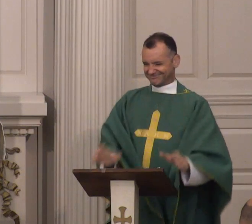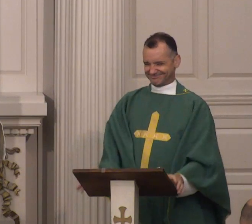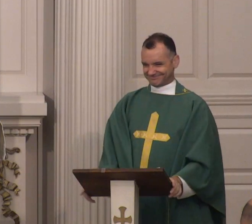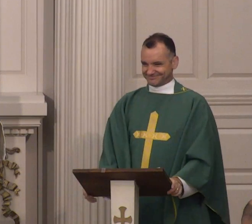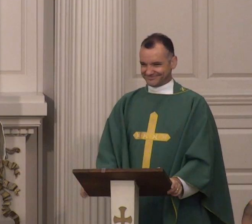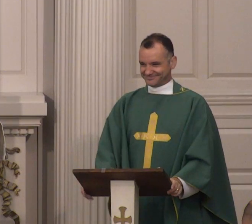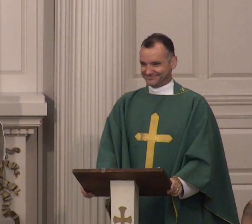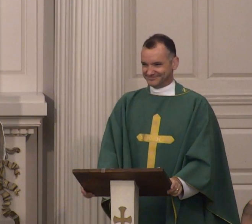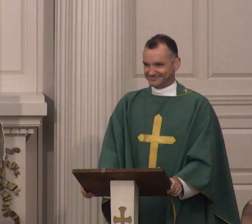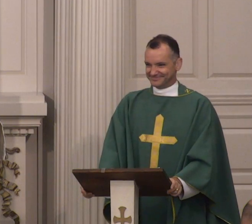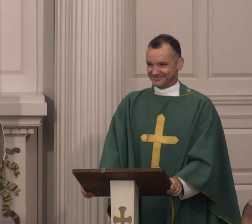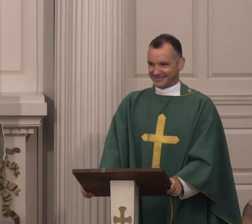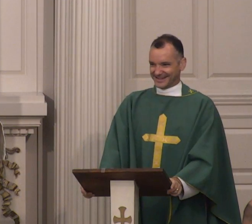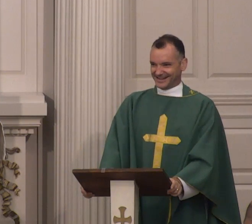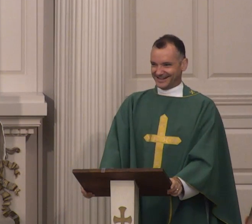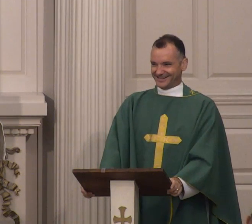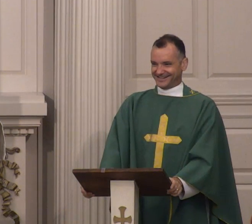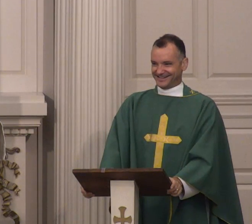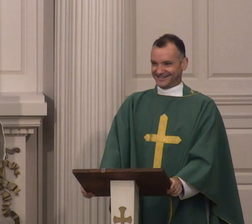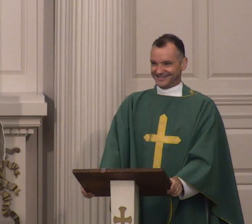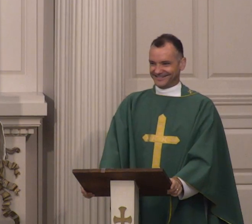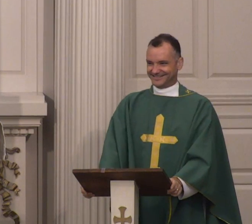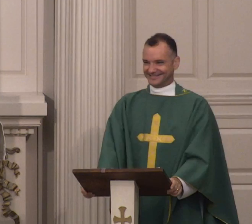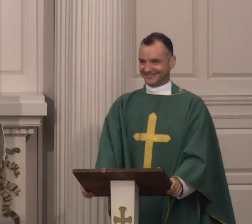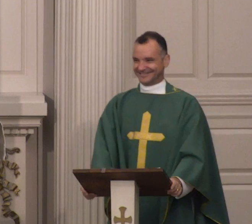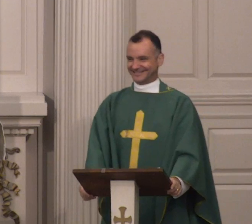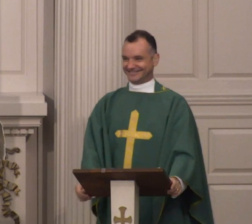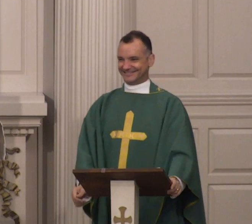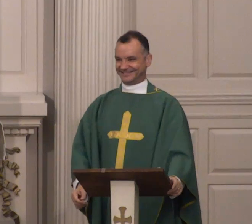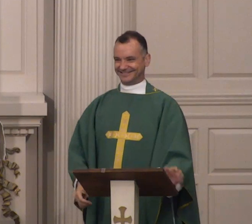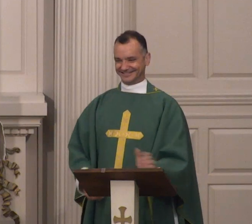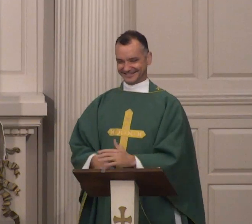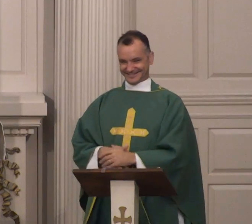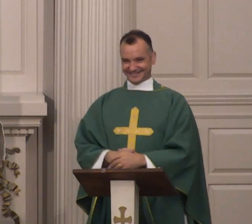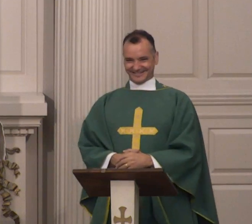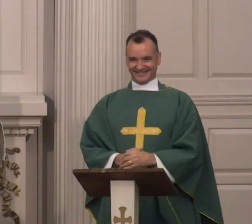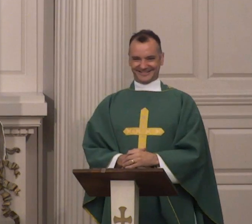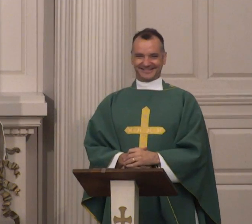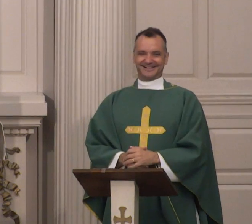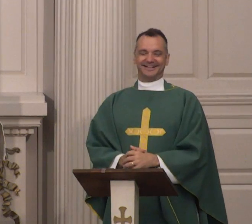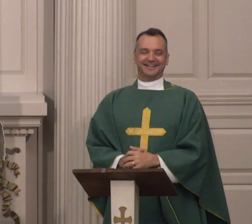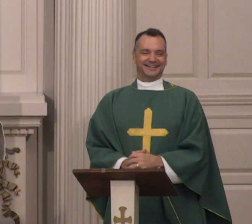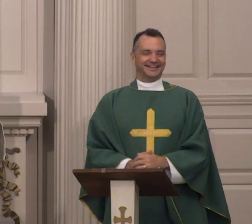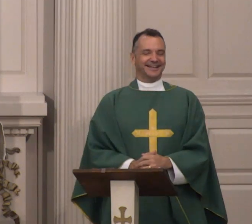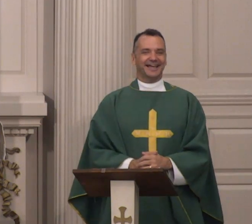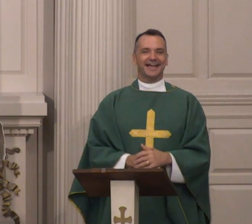It's important that the deaf community go back and meet Father Gerald, please. Thank you very much.